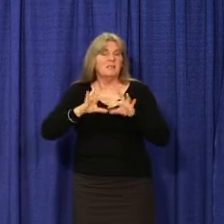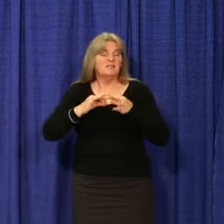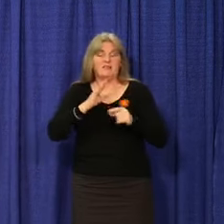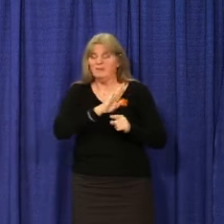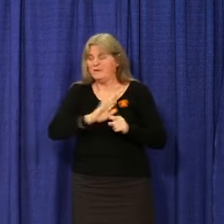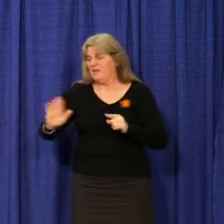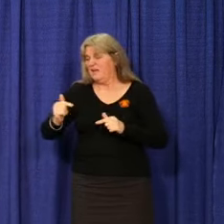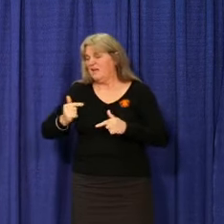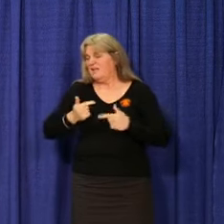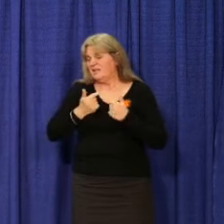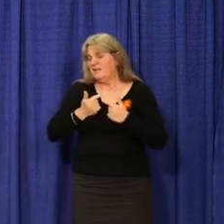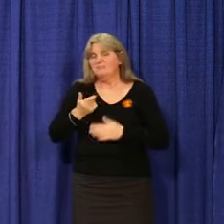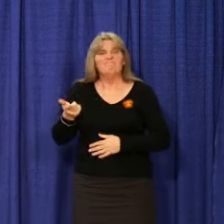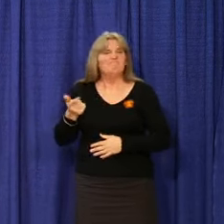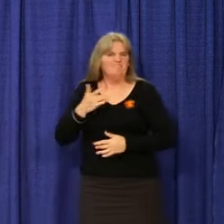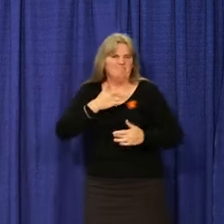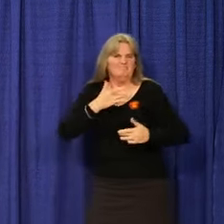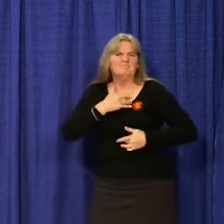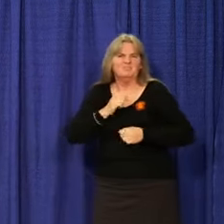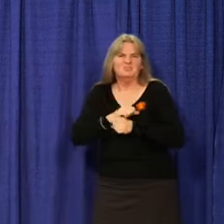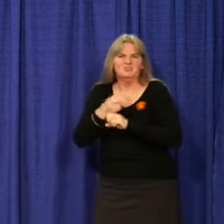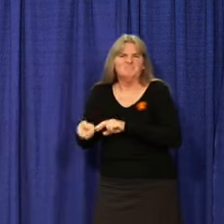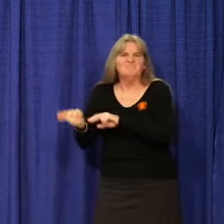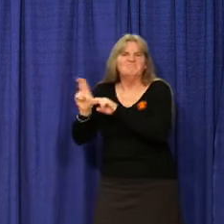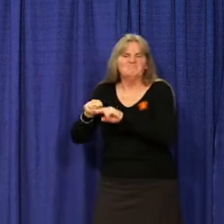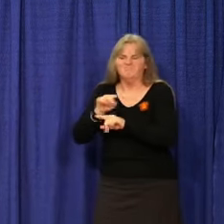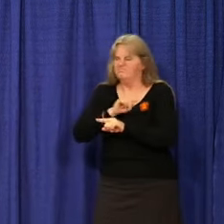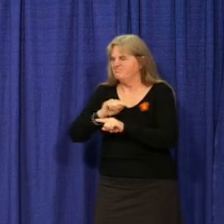and there is cause for concern.